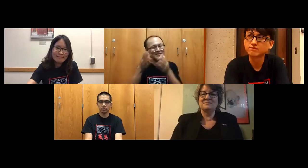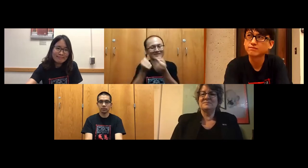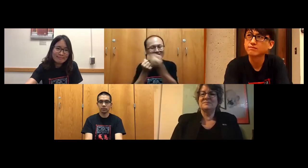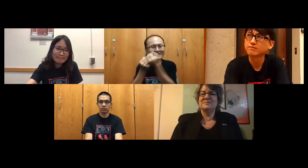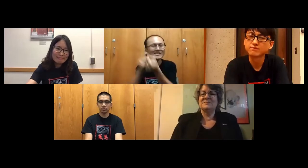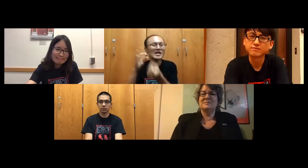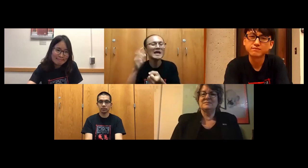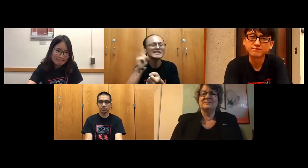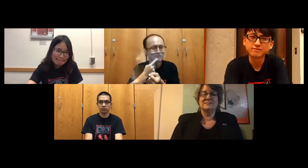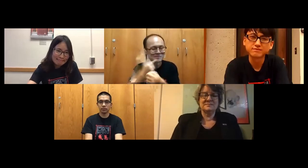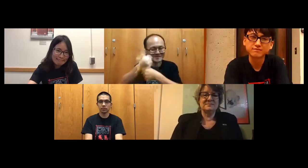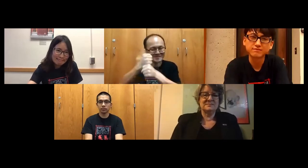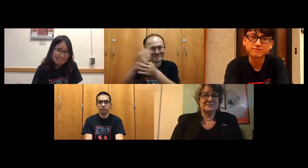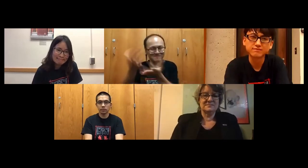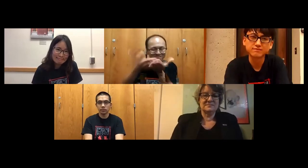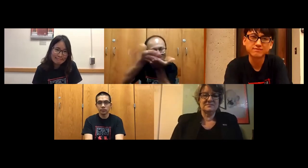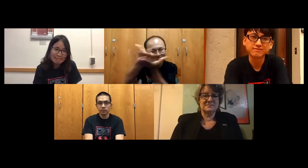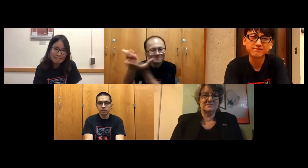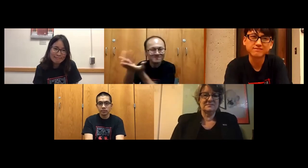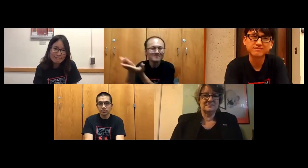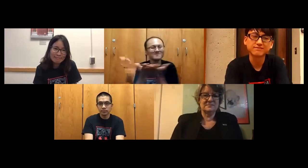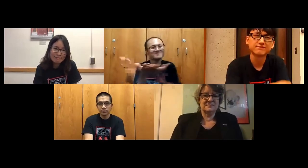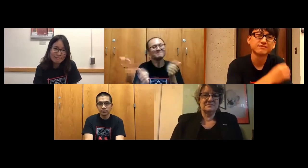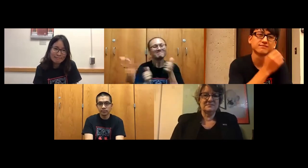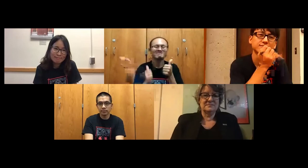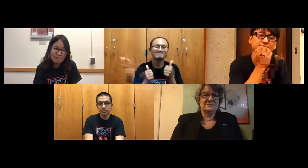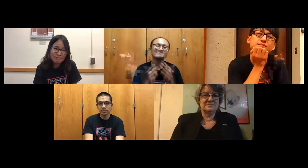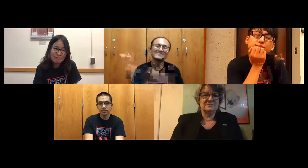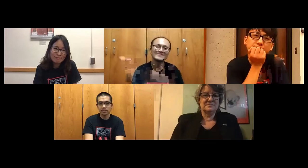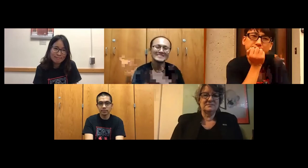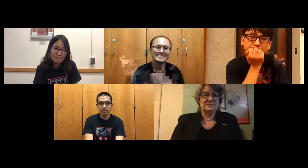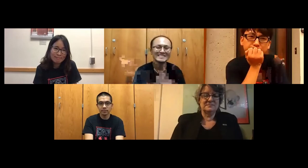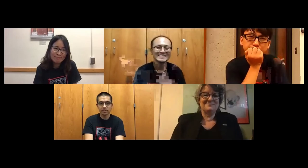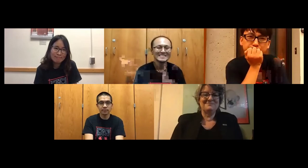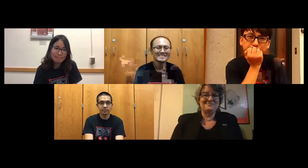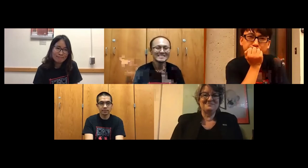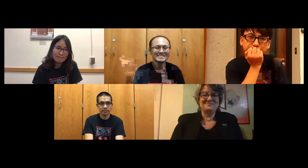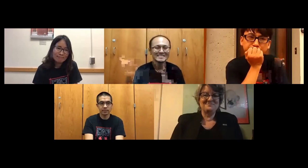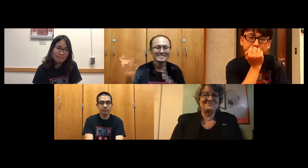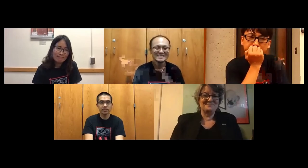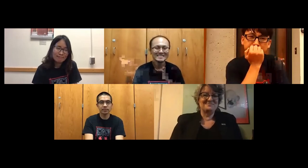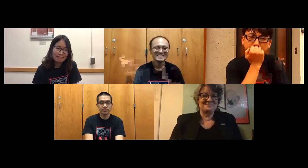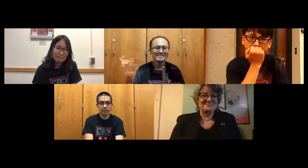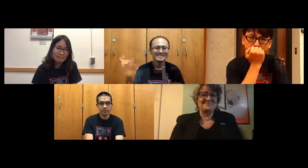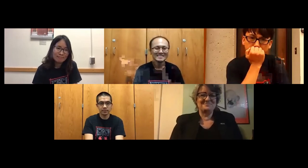to heart. So I think it's very important that everyone supports each other.